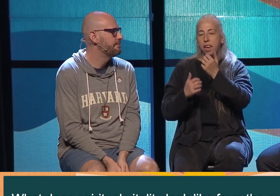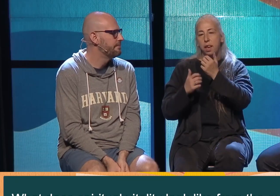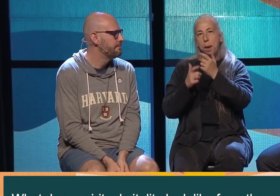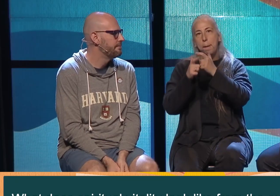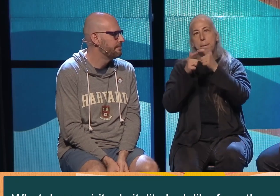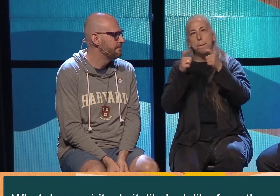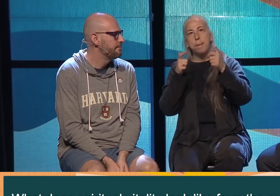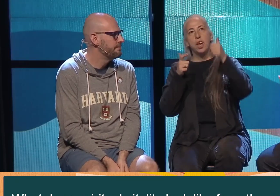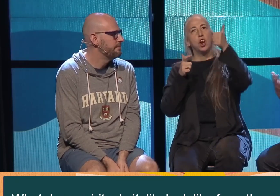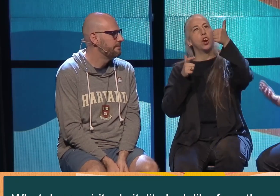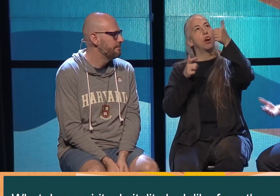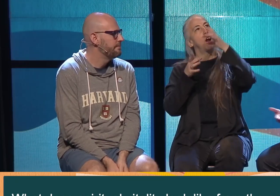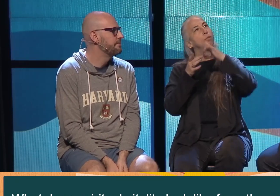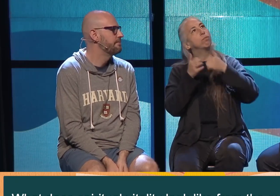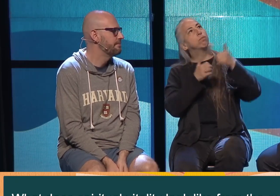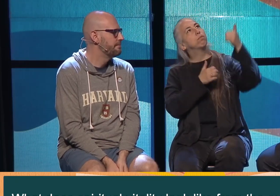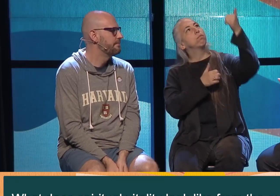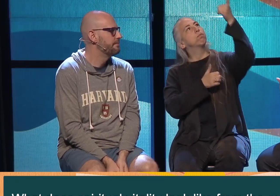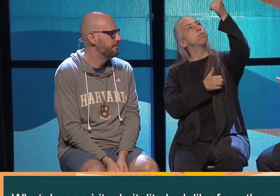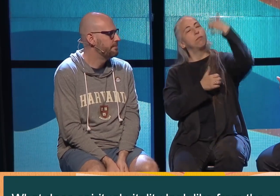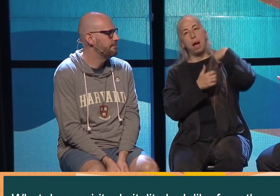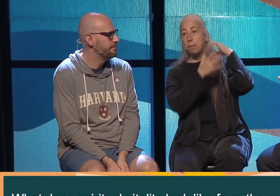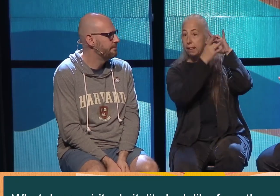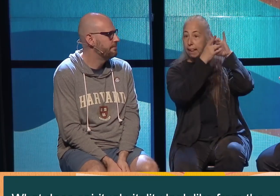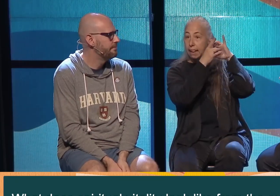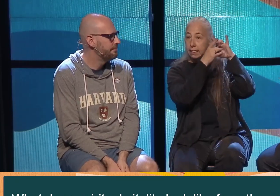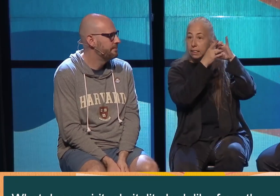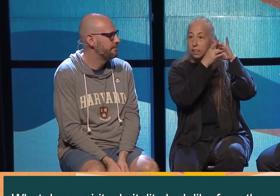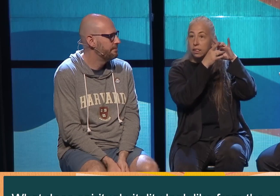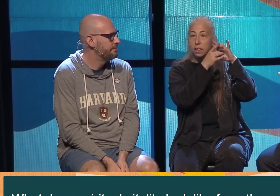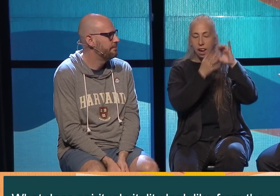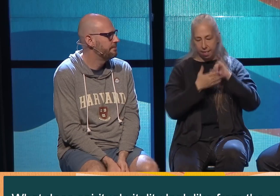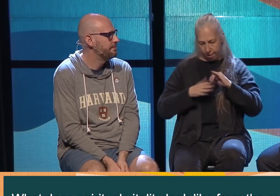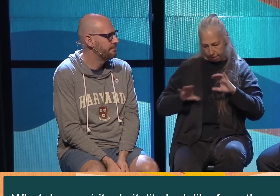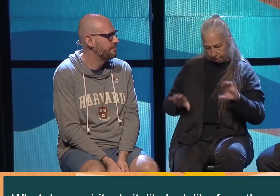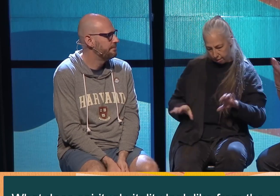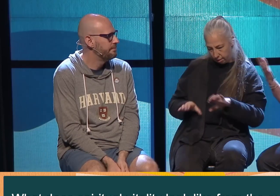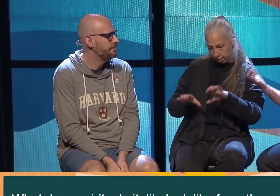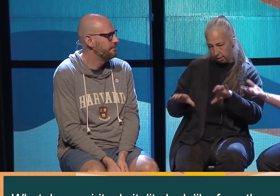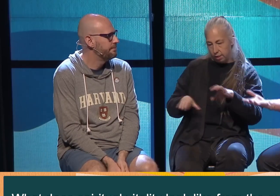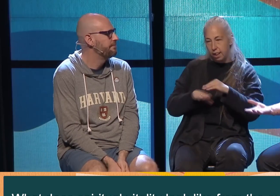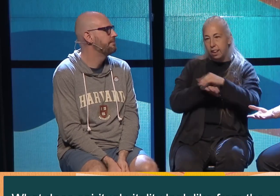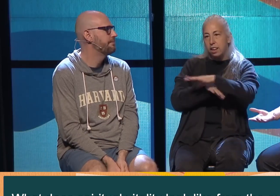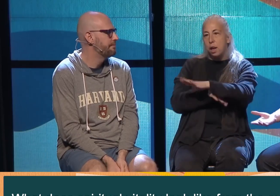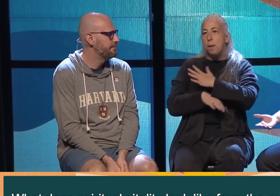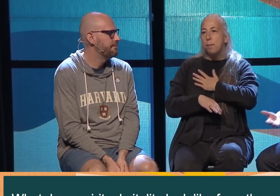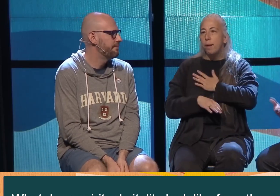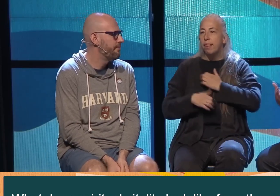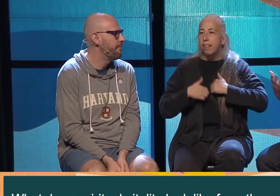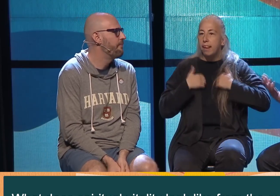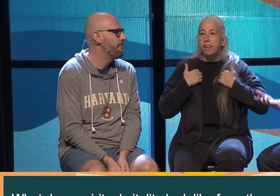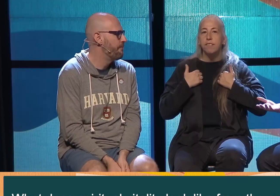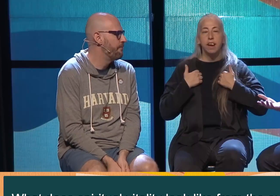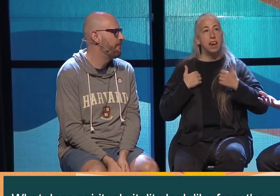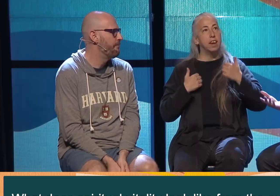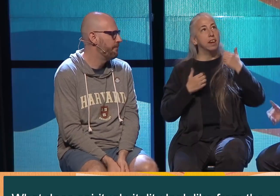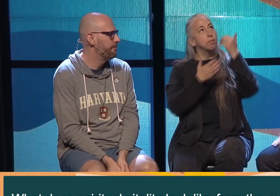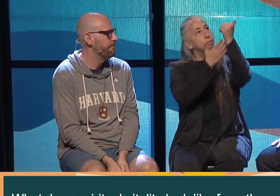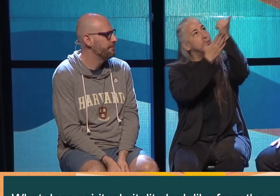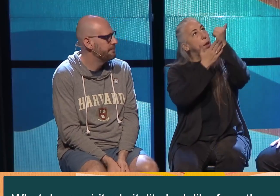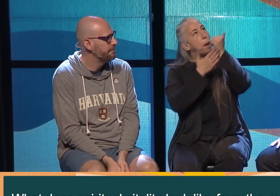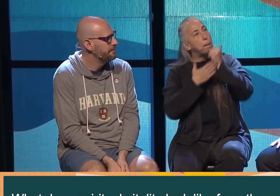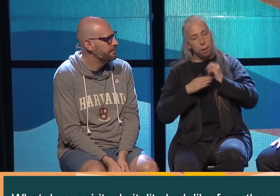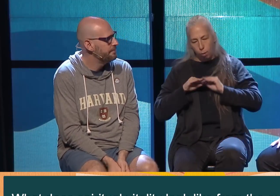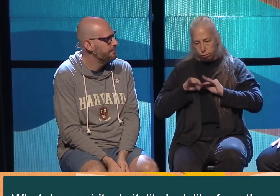to, that is moving in my life, that is helping me expand love's presence in the world, right? I see that in